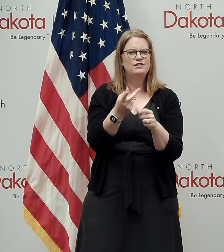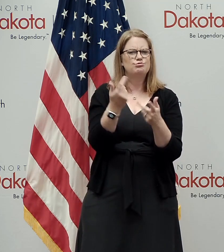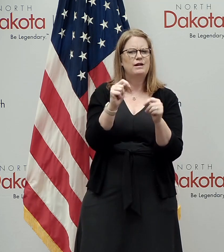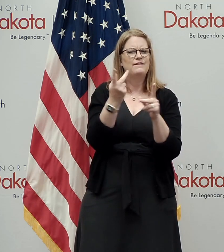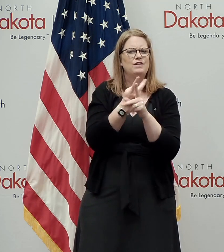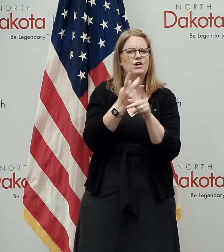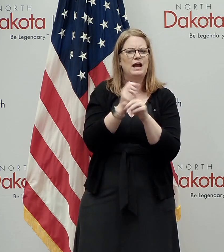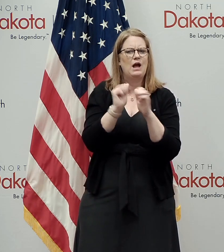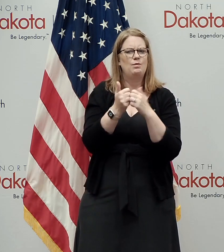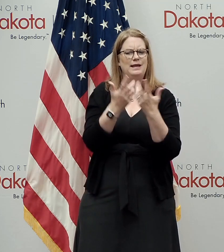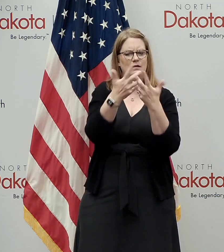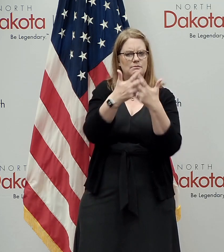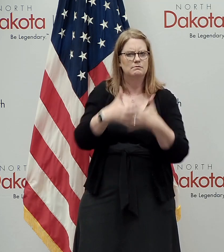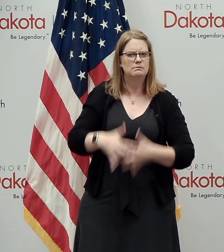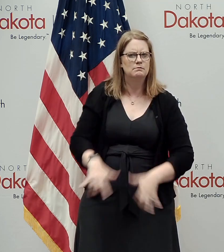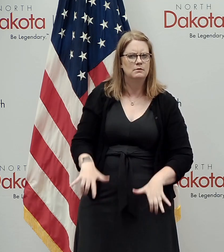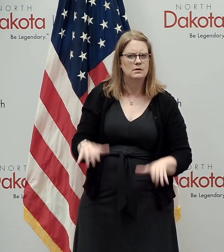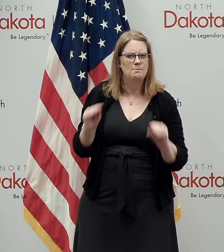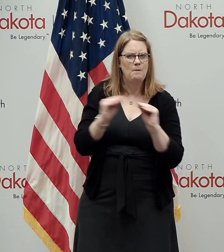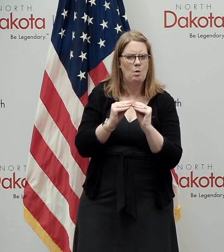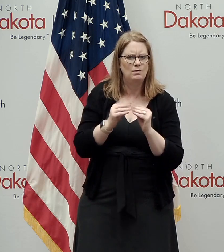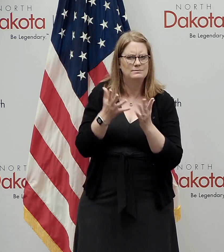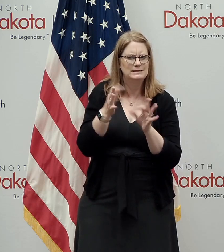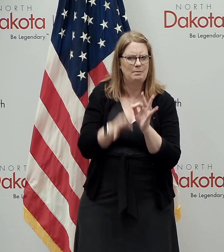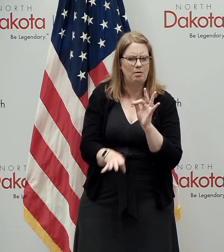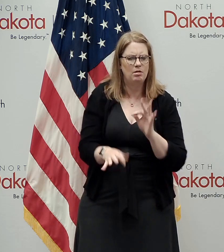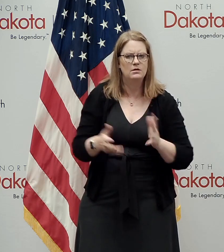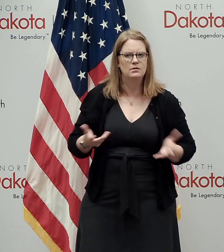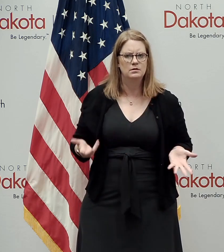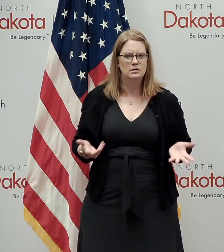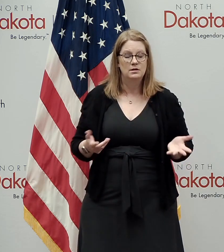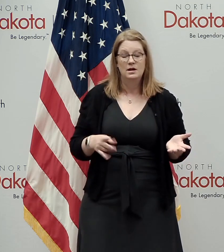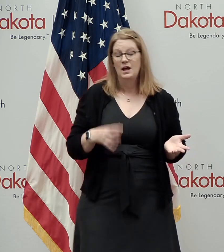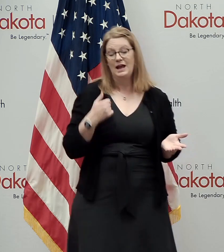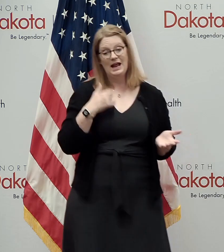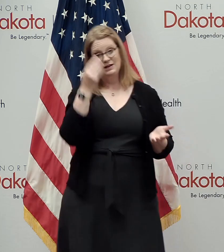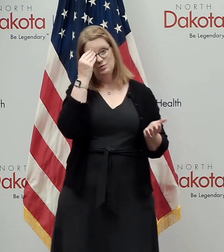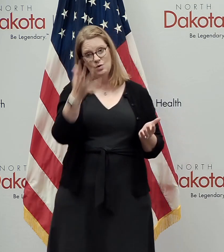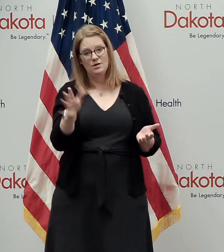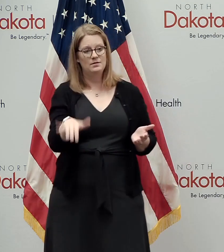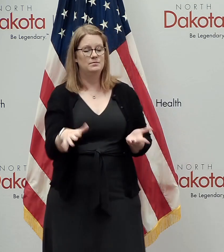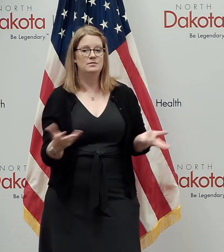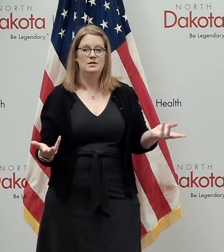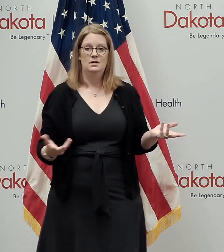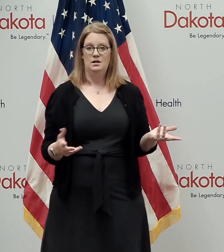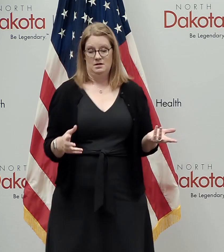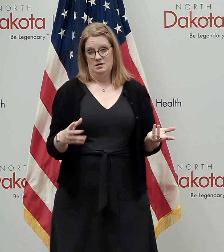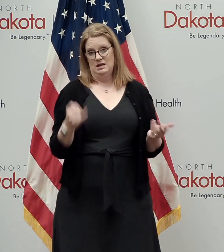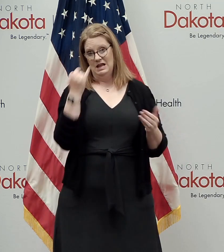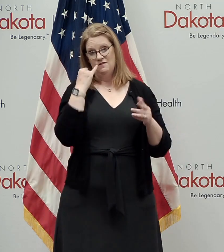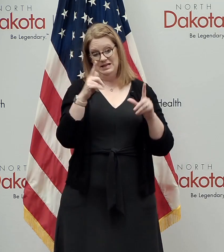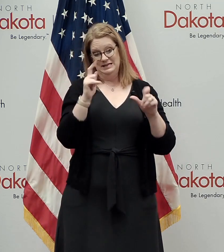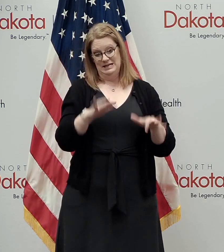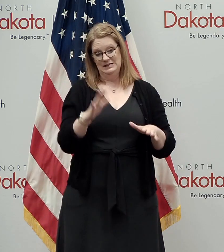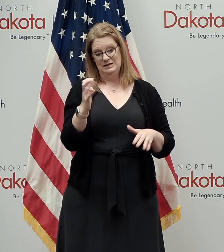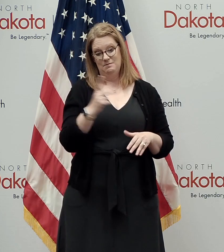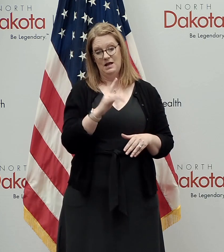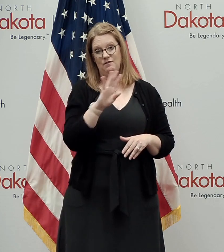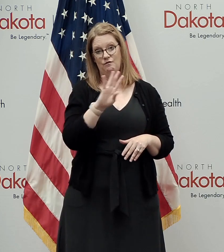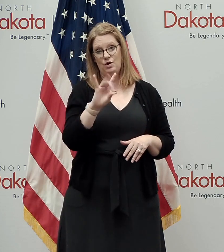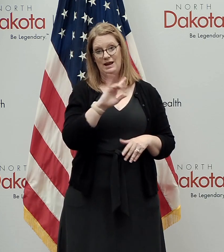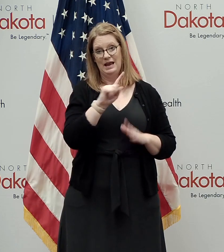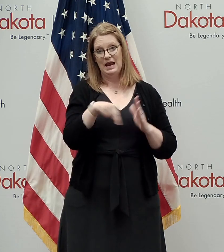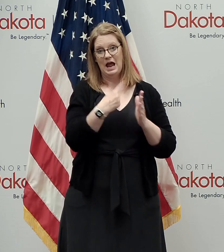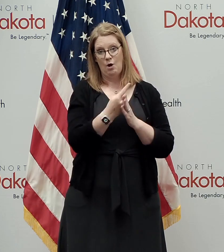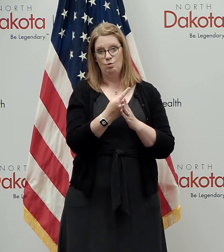And I've asked the group this morning. I just said, look, I mean, we want to know almost like on a color chart of a test that comes back in 48 hours.